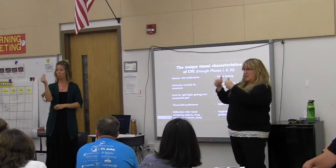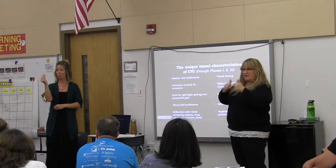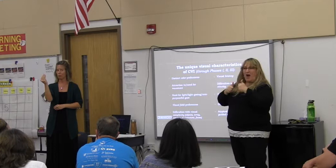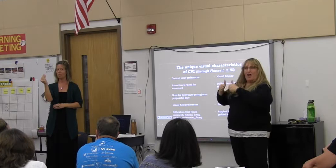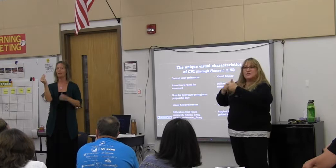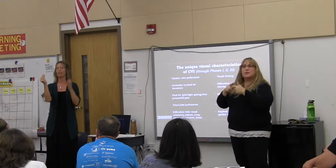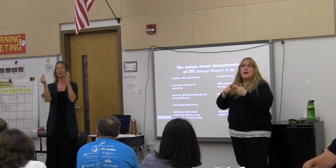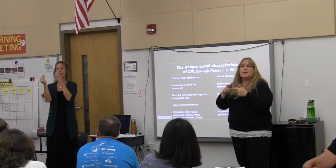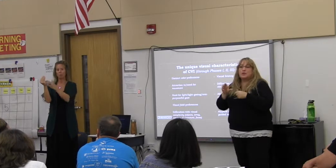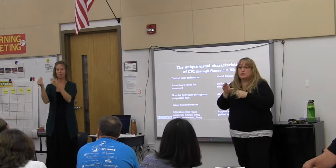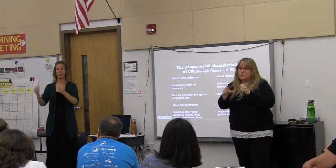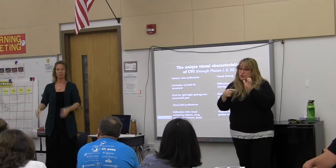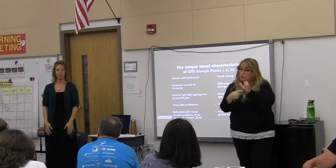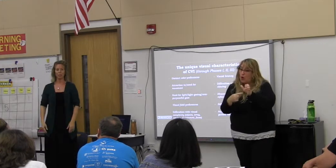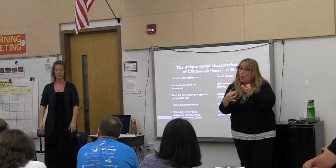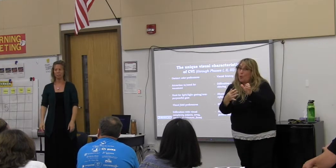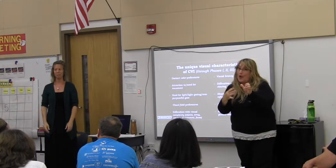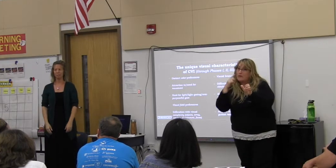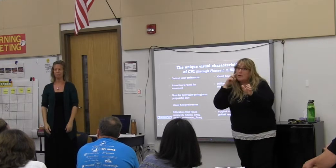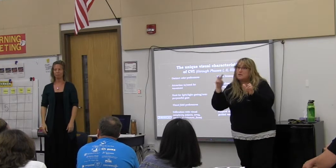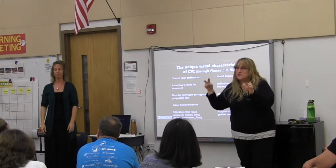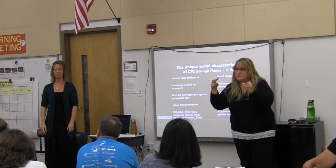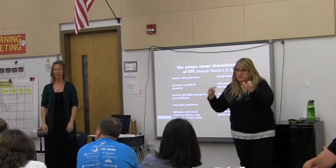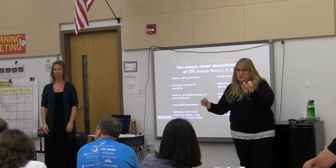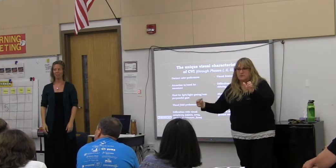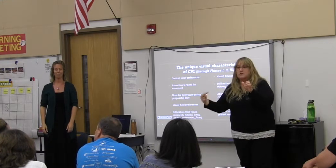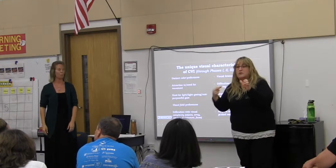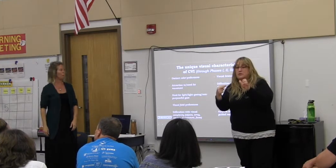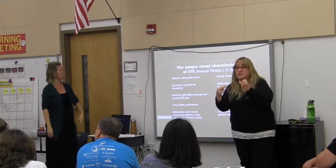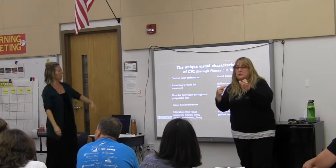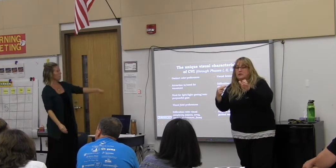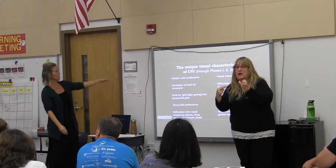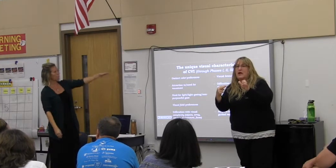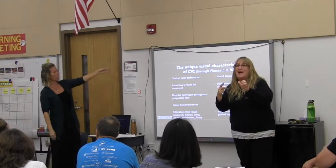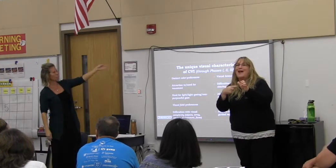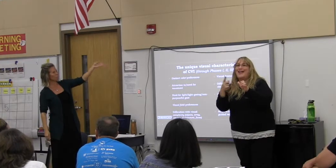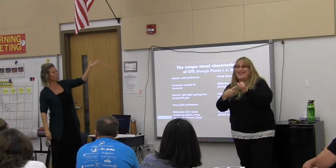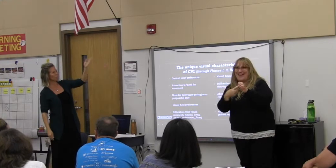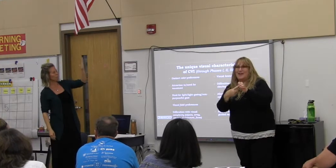little movement to it and wait for them to look. Okay?